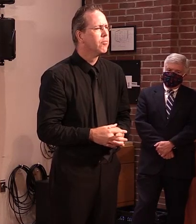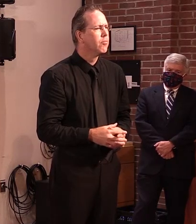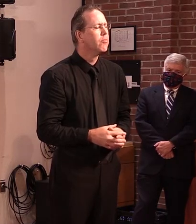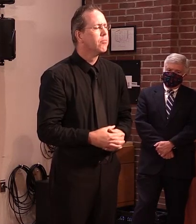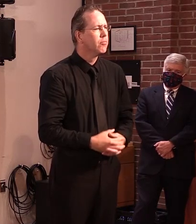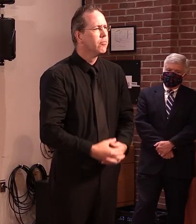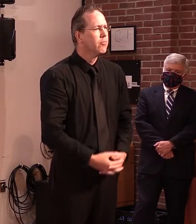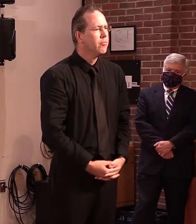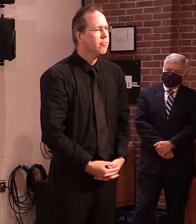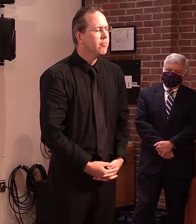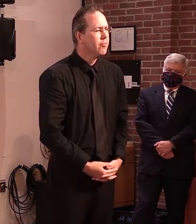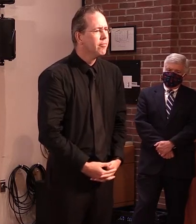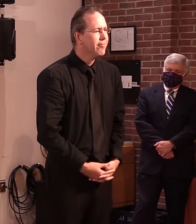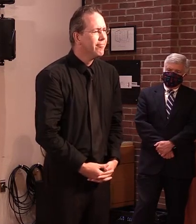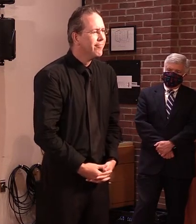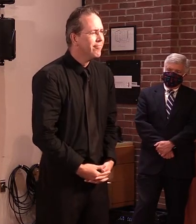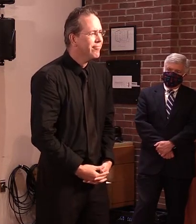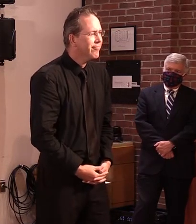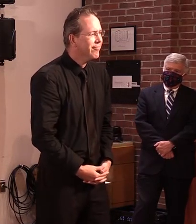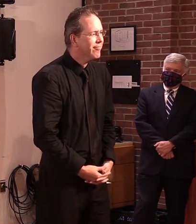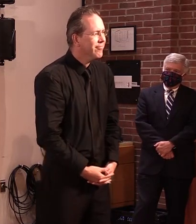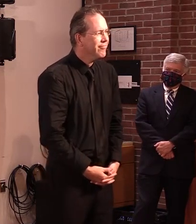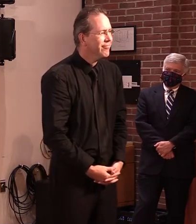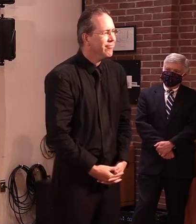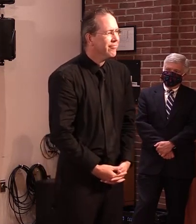Kurt, WVMT.